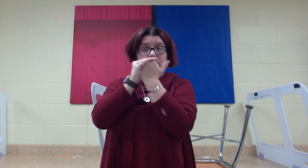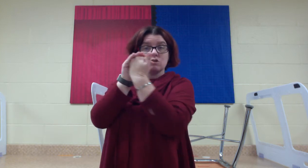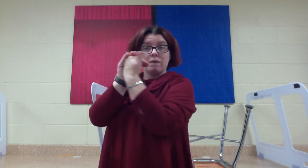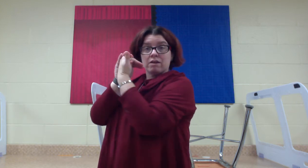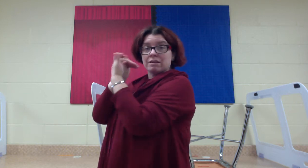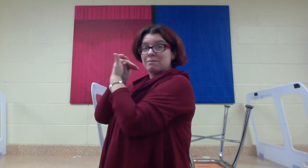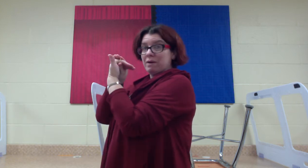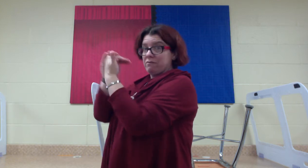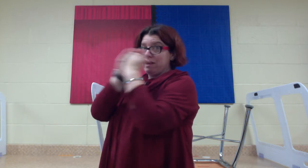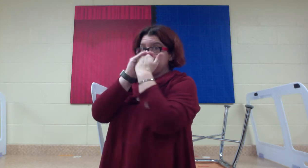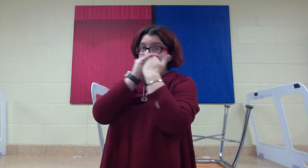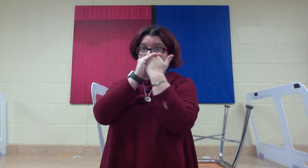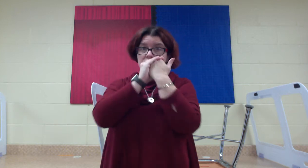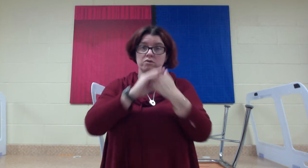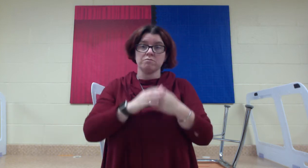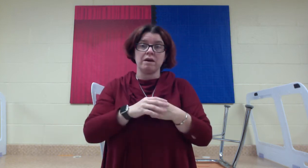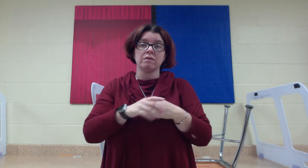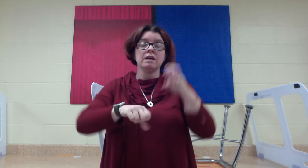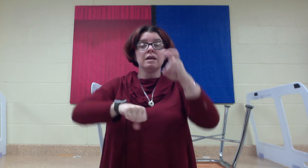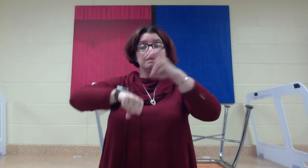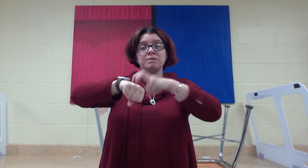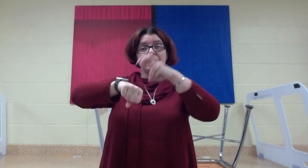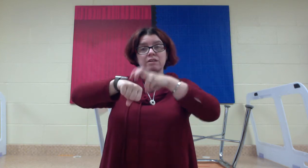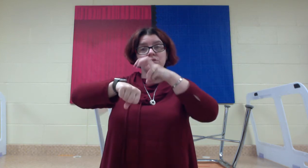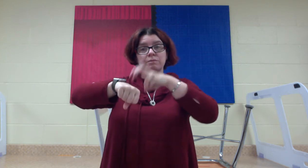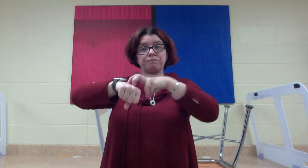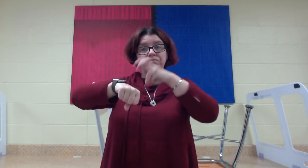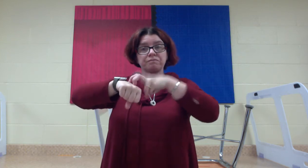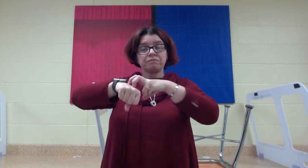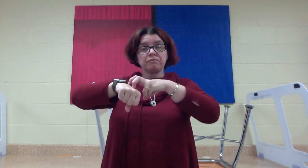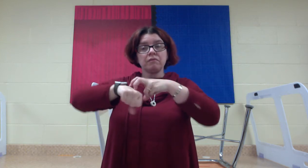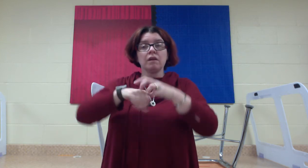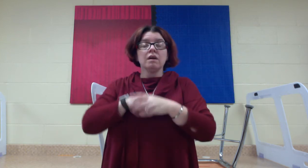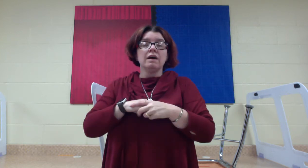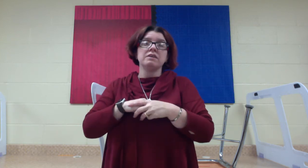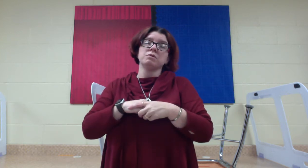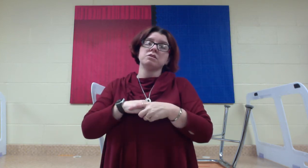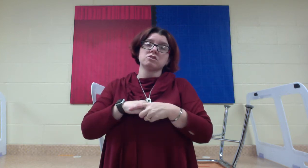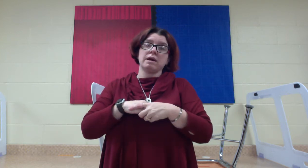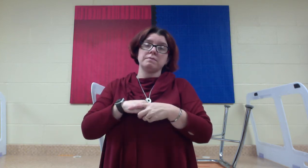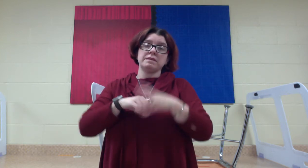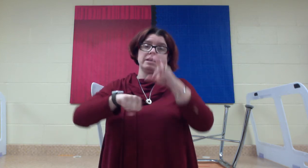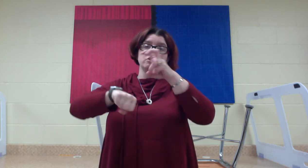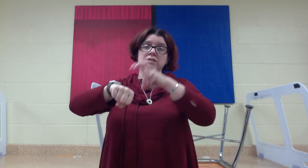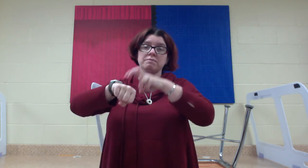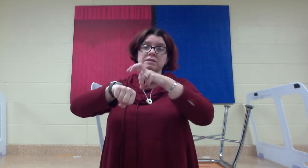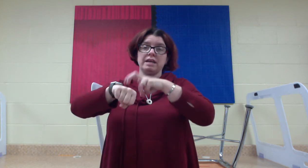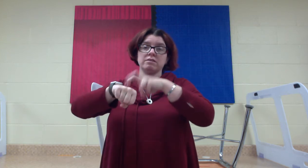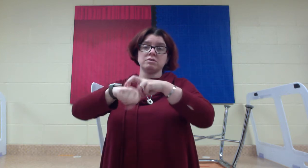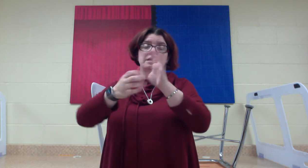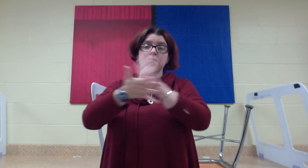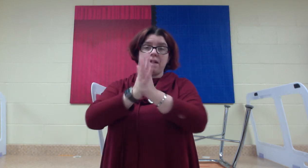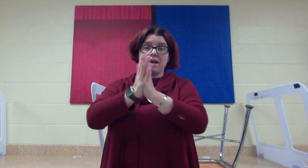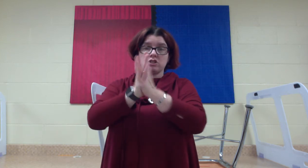this. No matter, it's a bent five going towards your mouth. Potatoes. And then if you want to describe the potatoes, you'd say potatoes mashed.